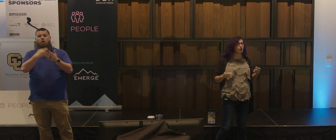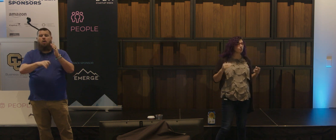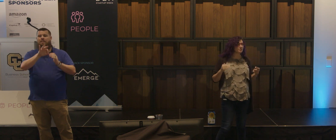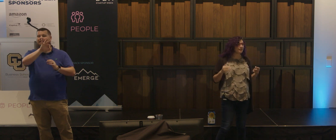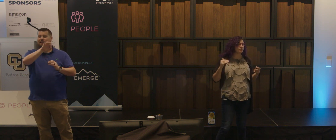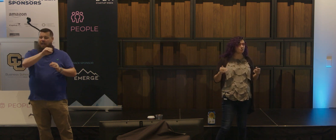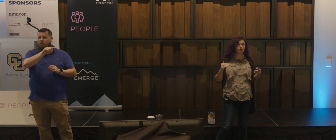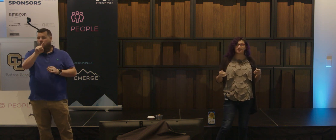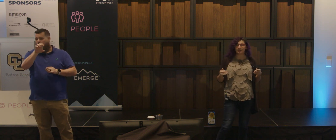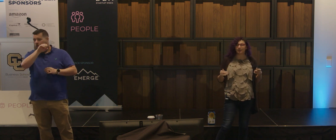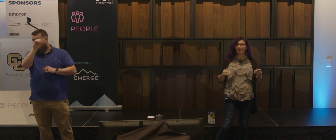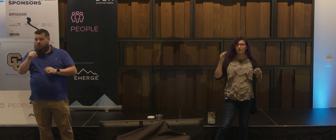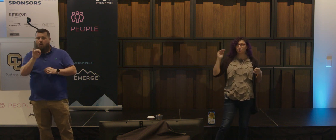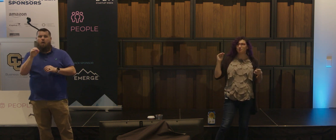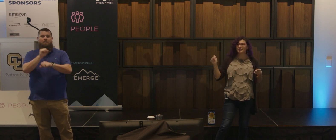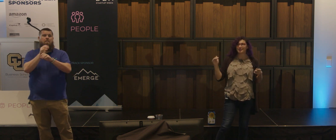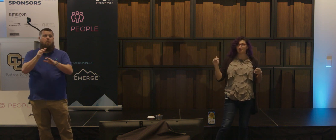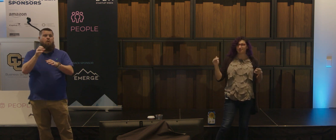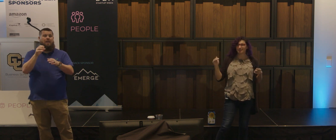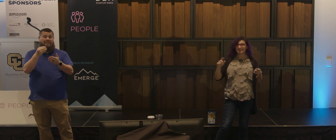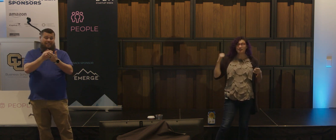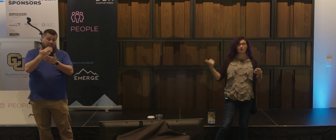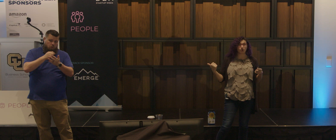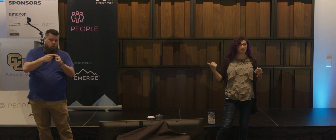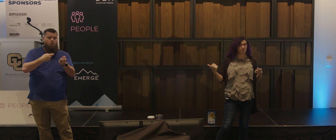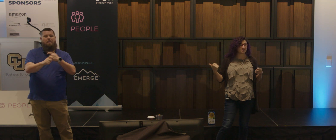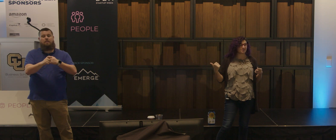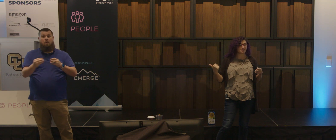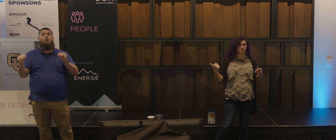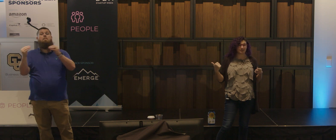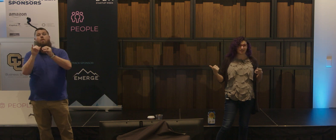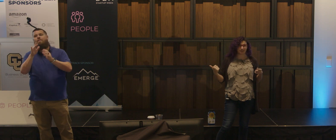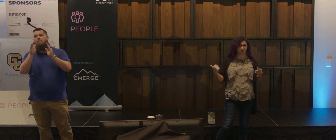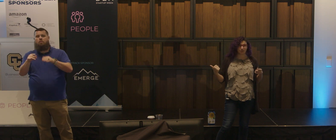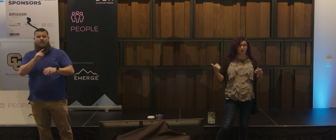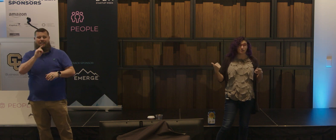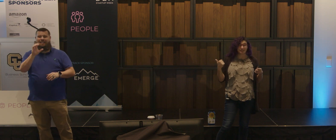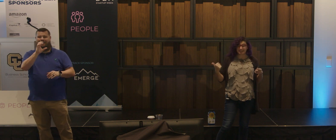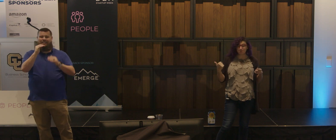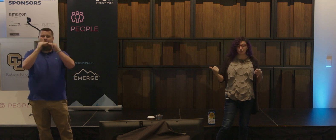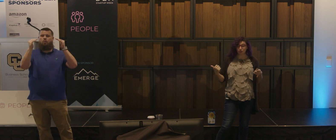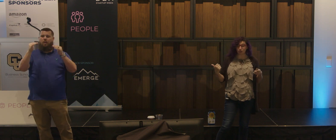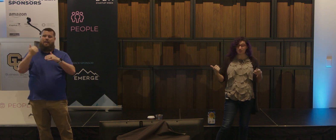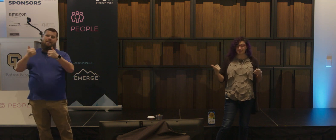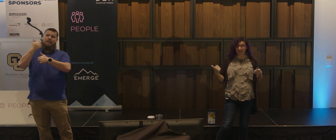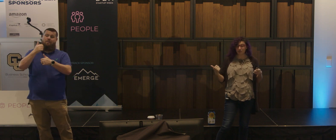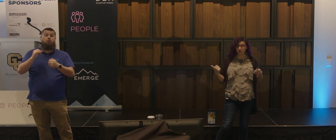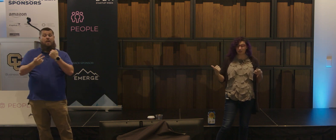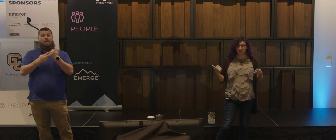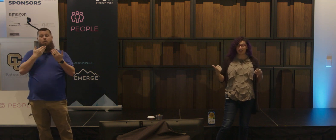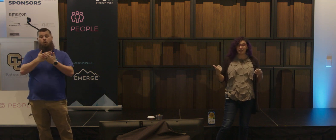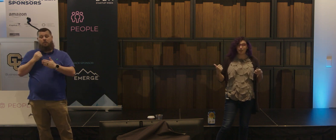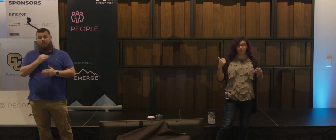to 100% of an employee's salary to replace them, even more if that person is a C-suite executive. So keeping your good